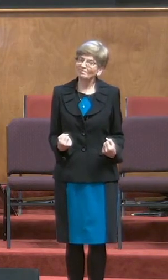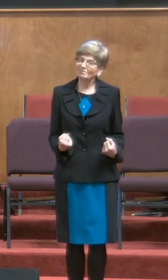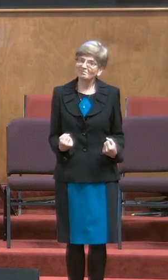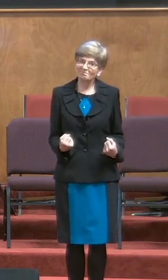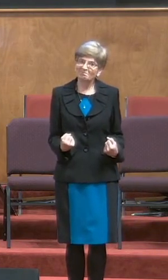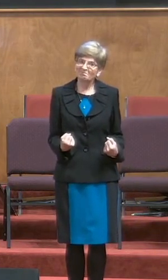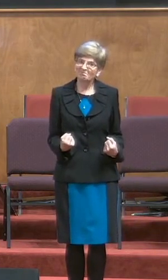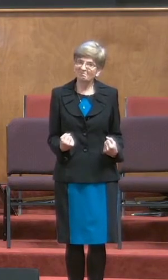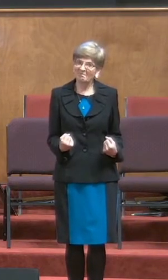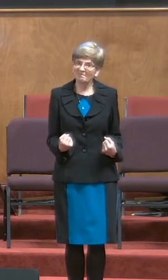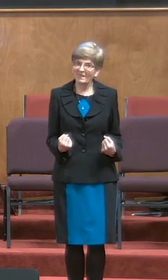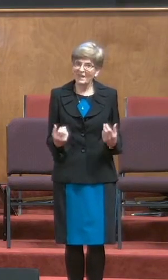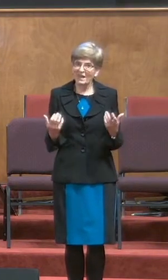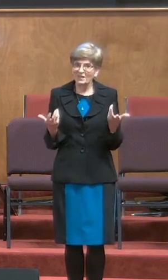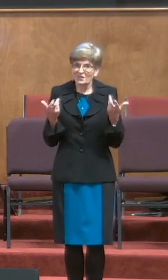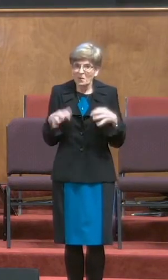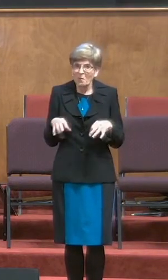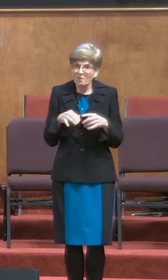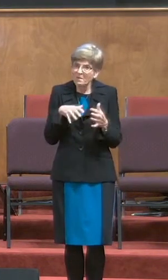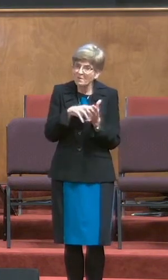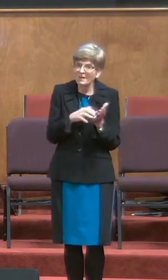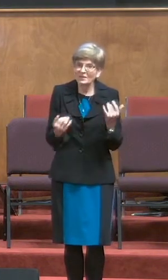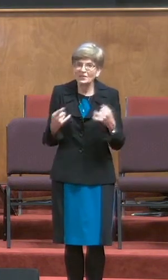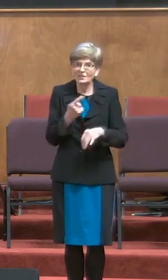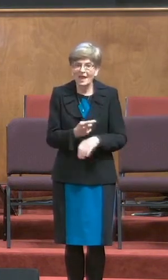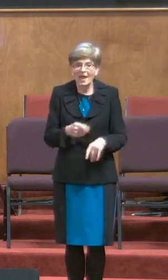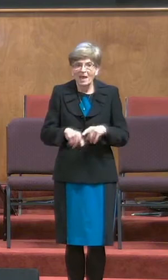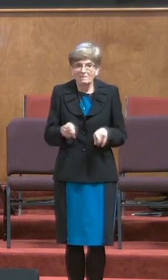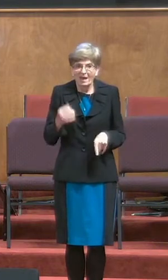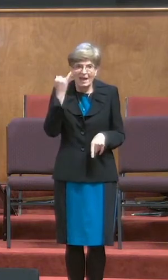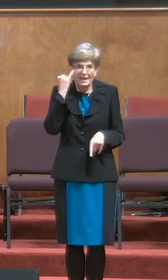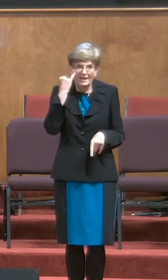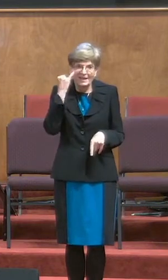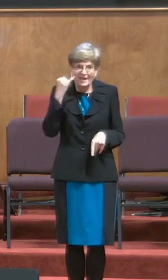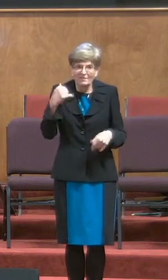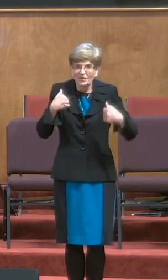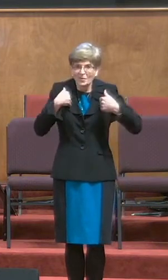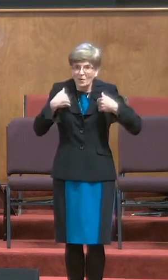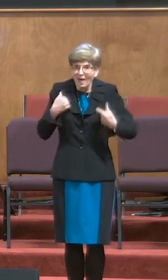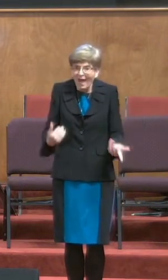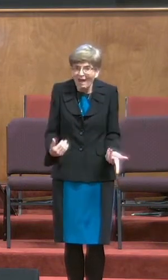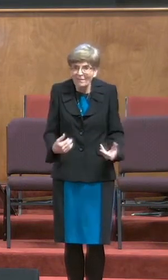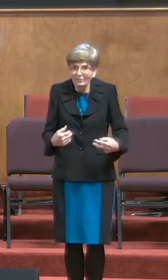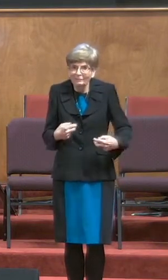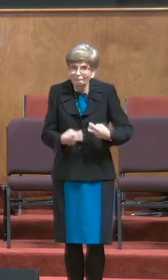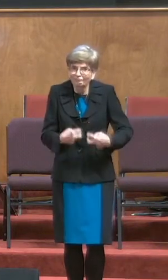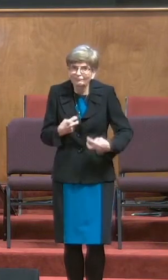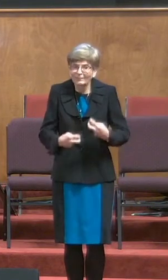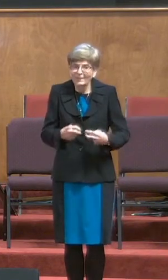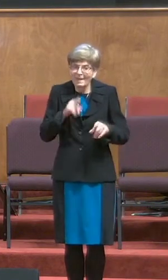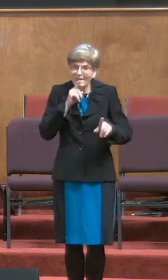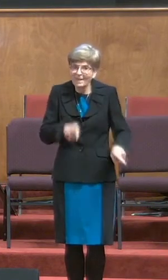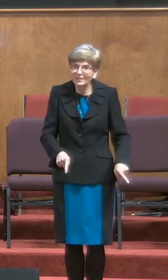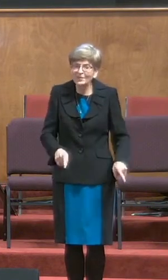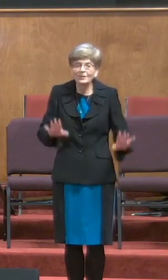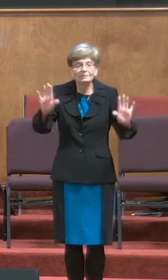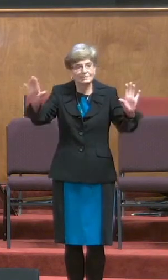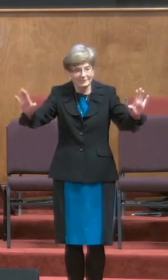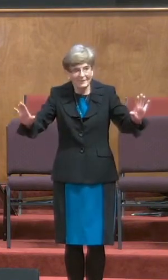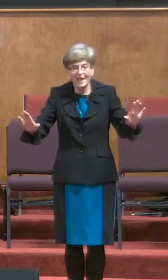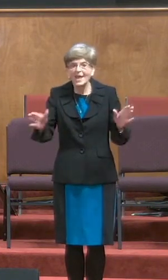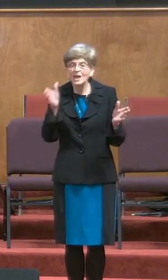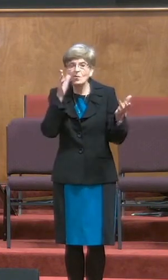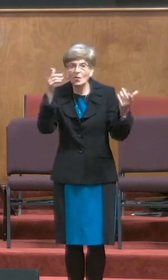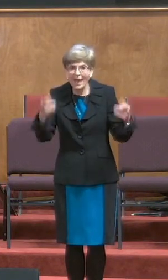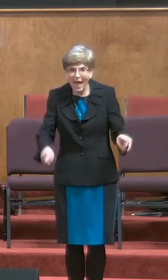didn't want to get your feet stomped on today, you might want to tuck your shoes under the pew, because this is just going to happen today, because it happened to me